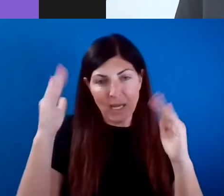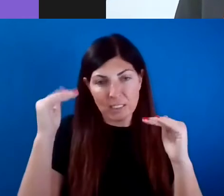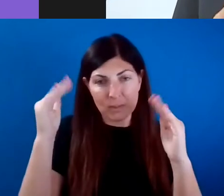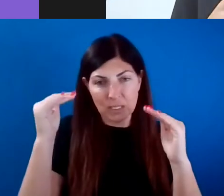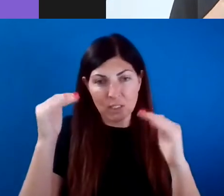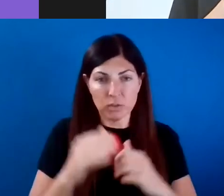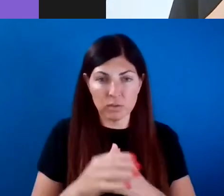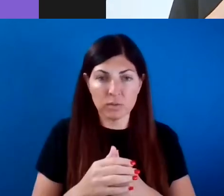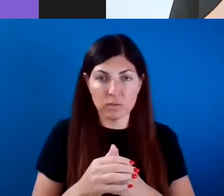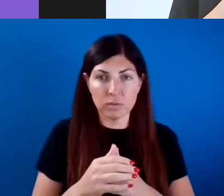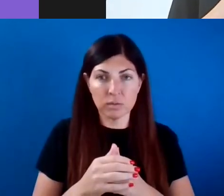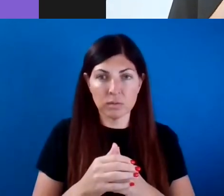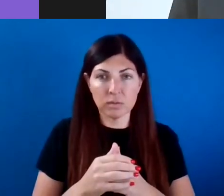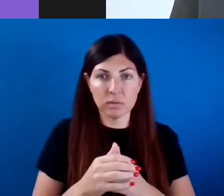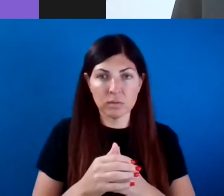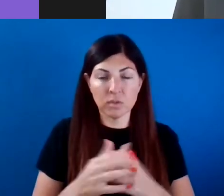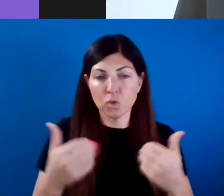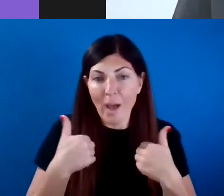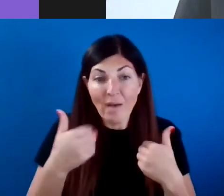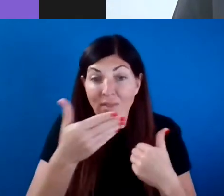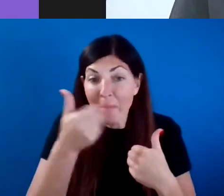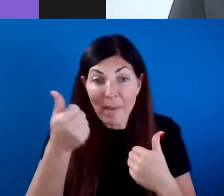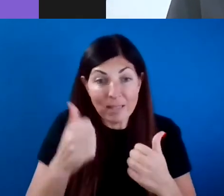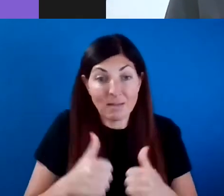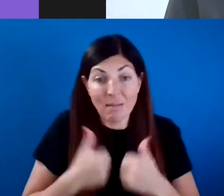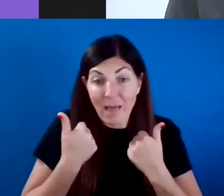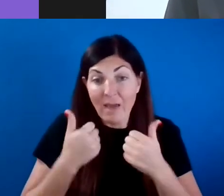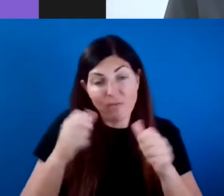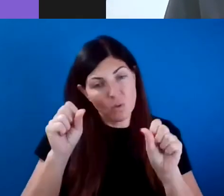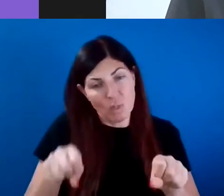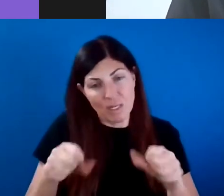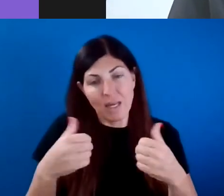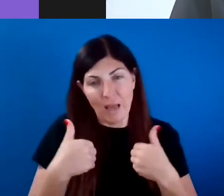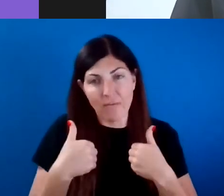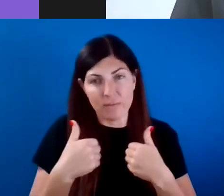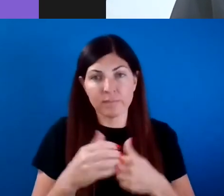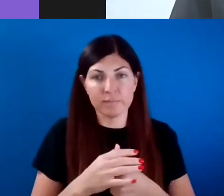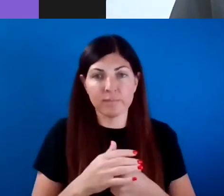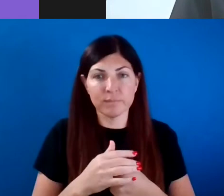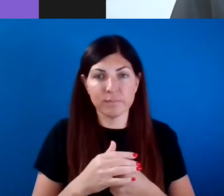have the best life that we all can possibly have.